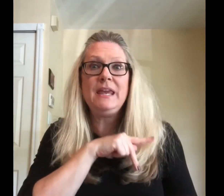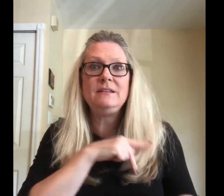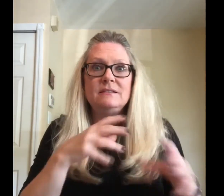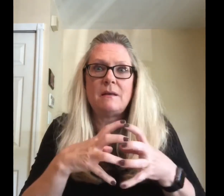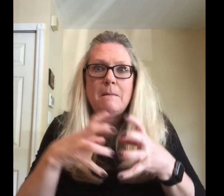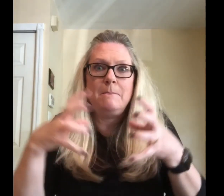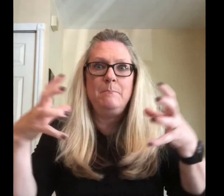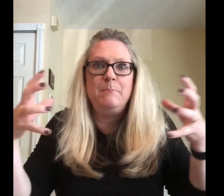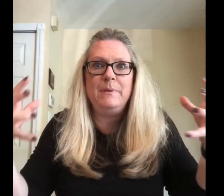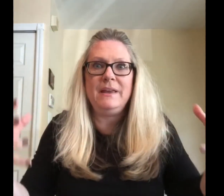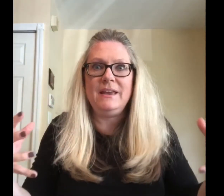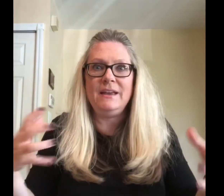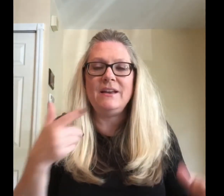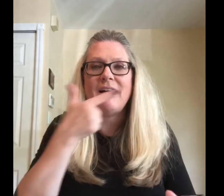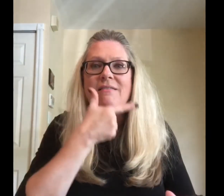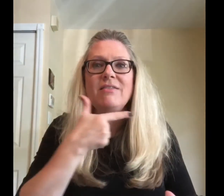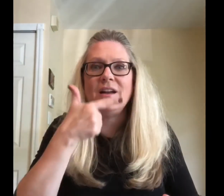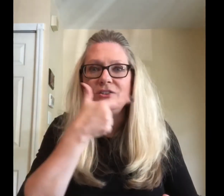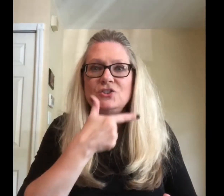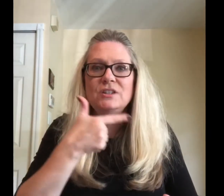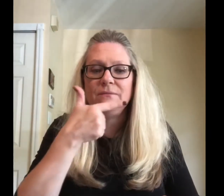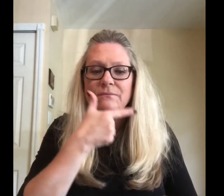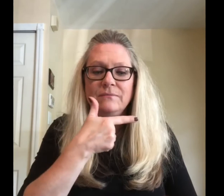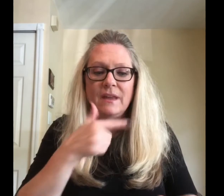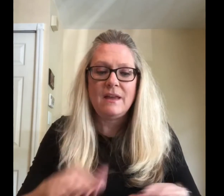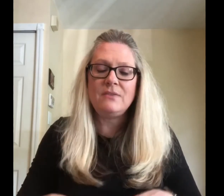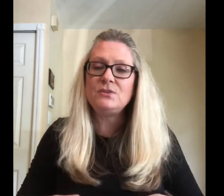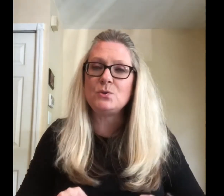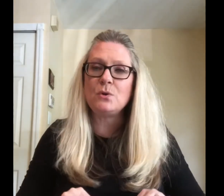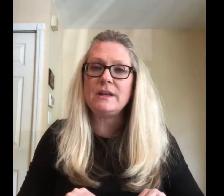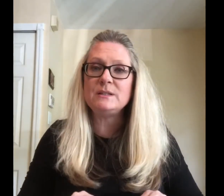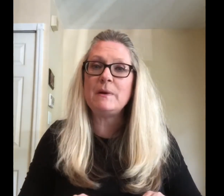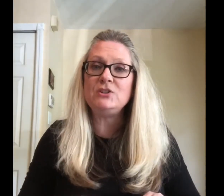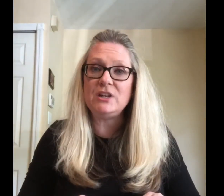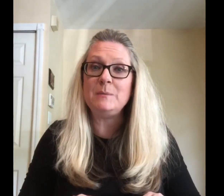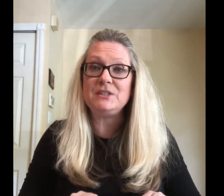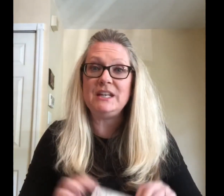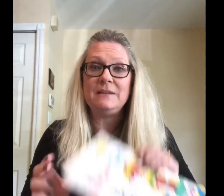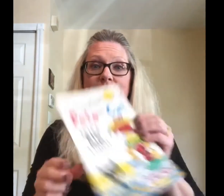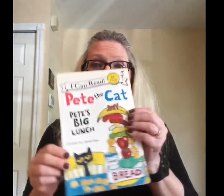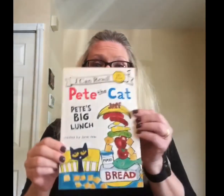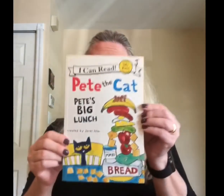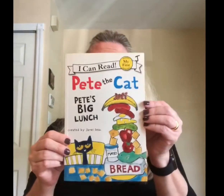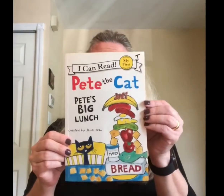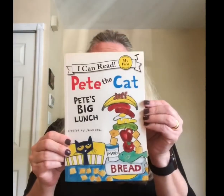Pete's Big Lunch. And this story is by James Dean.